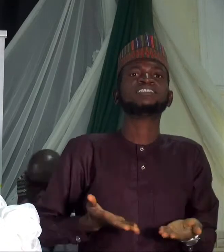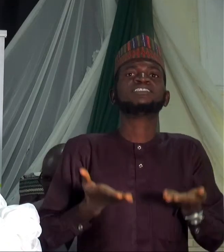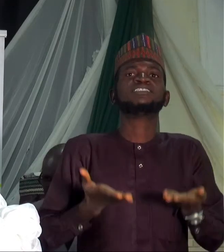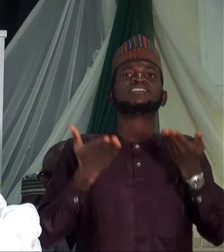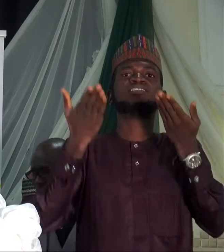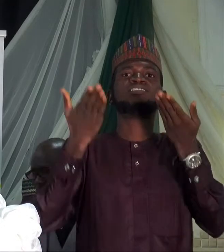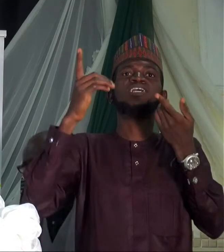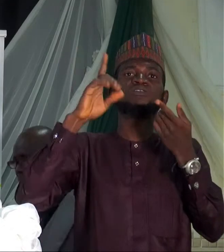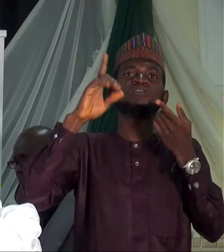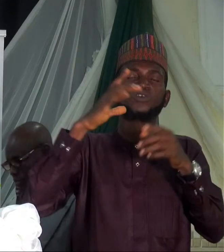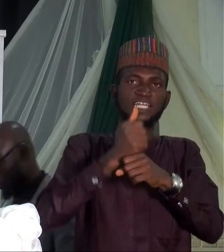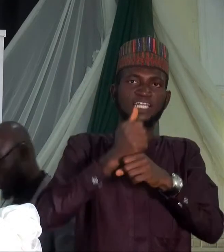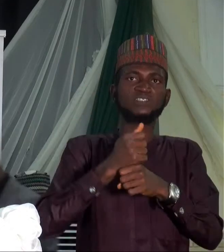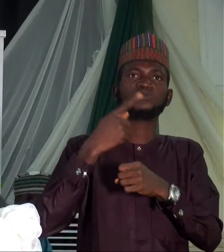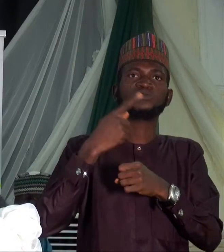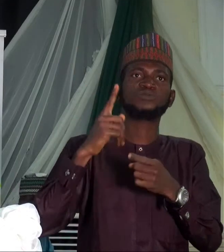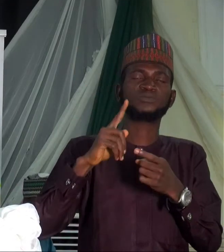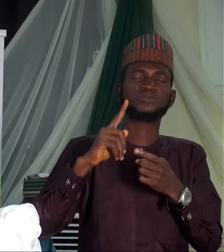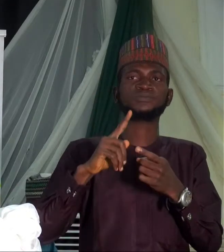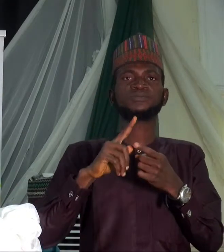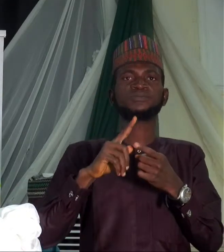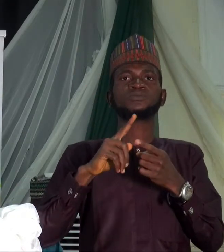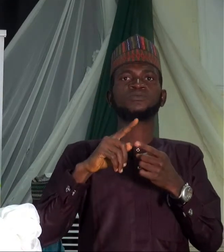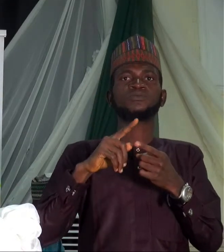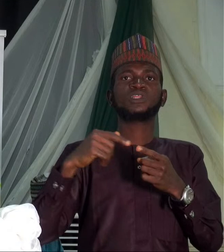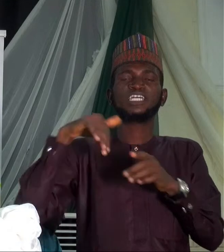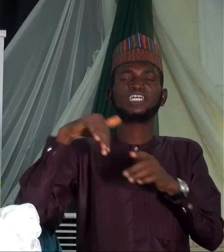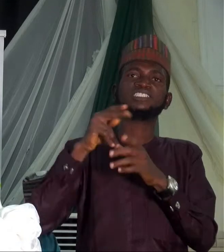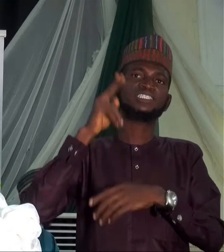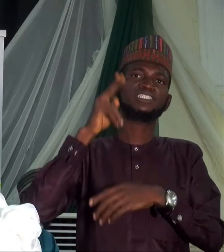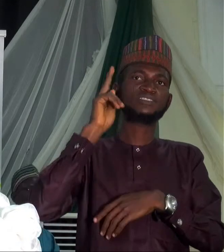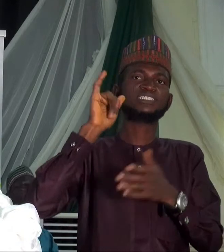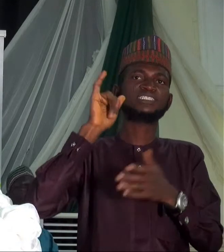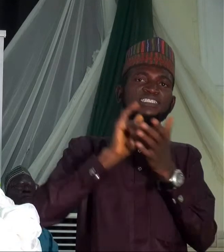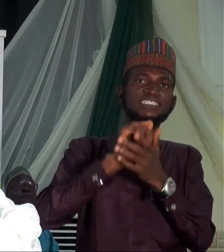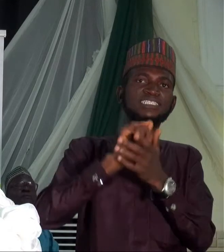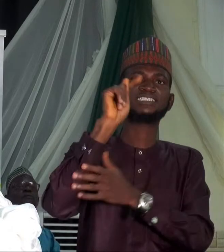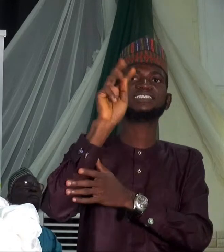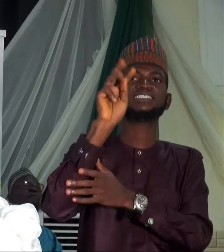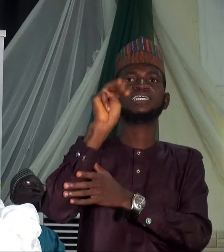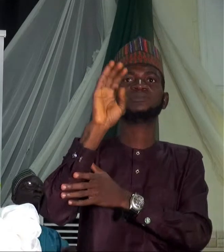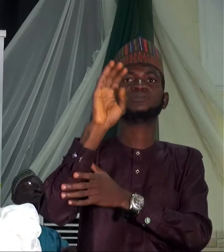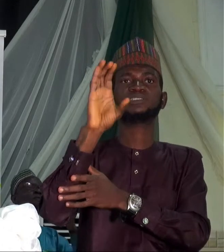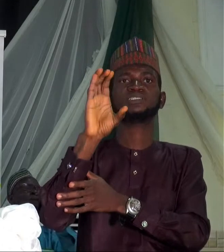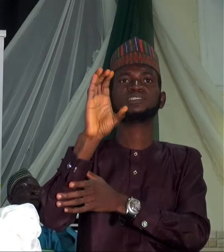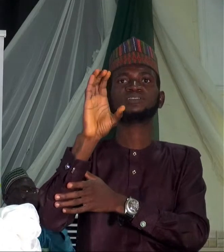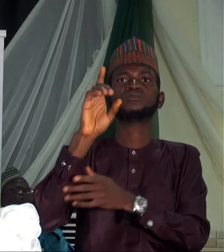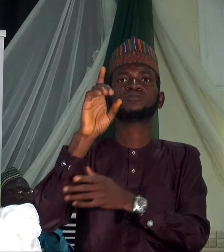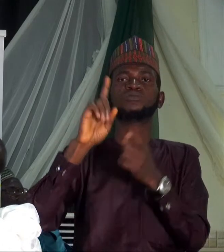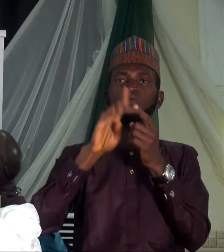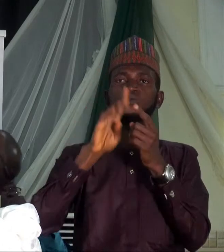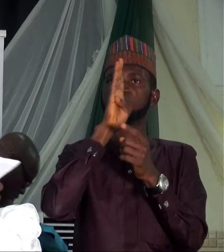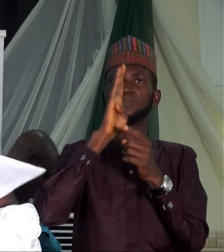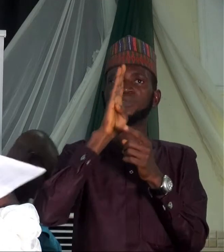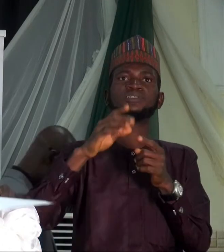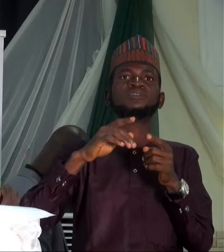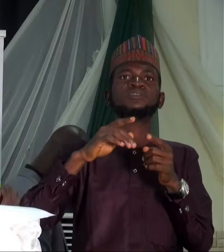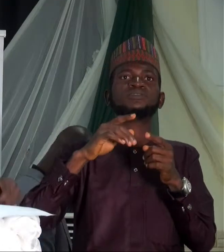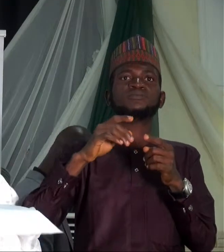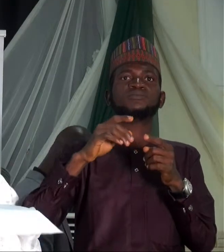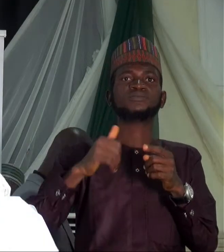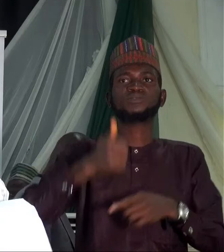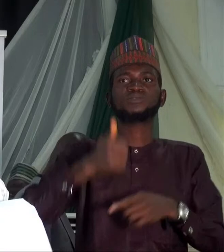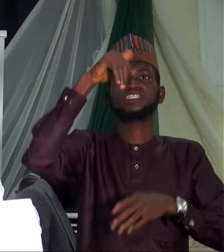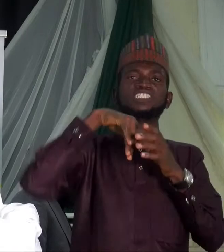our rightful place in history, a history that TMC is poised to be prominent of in the future.